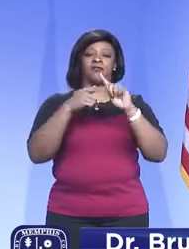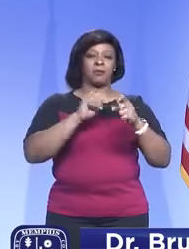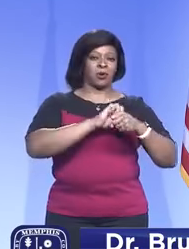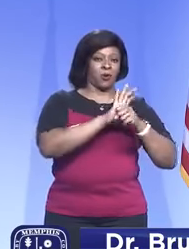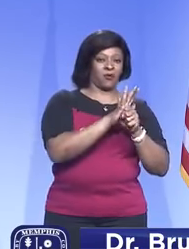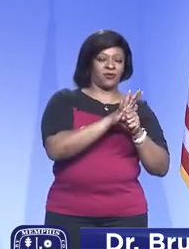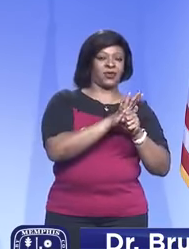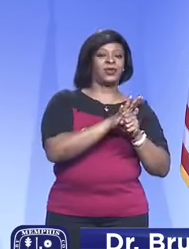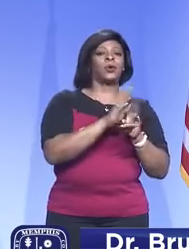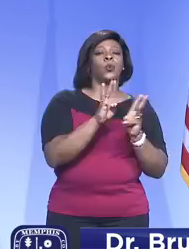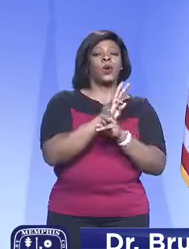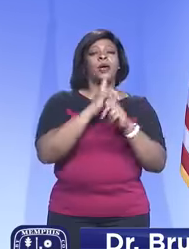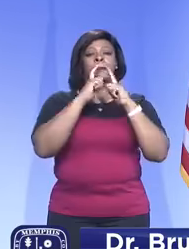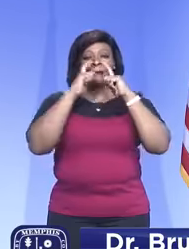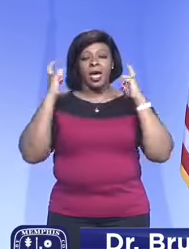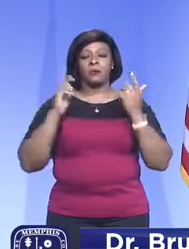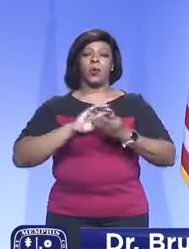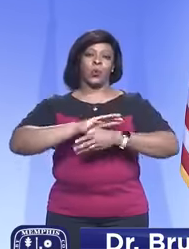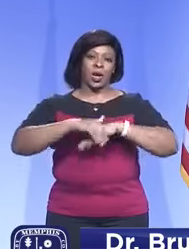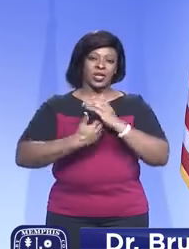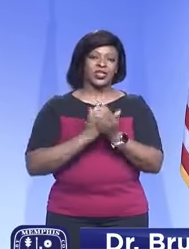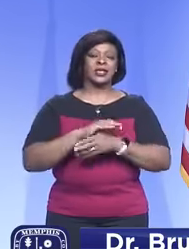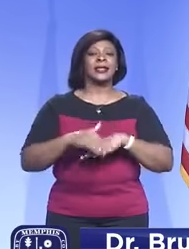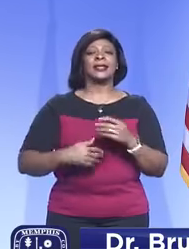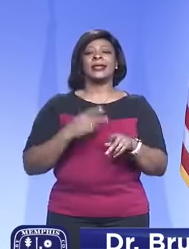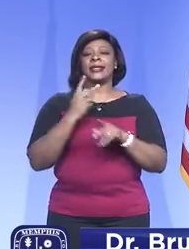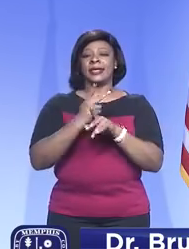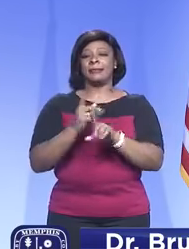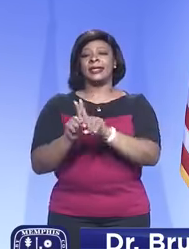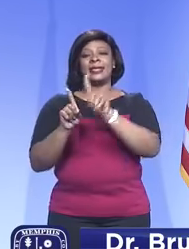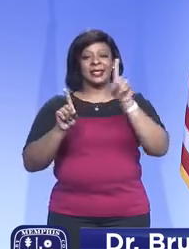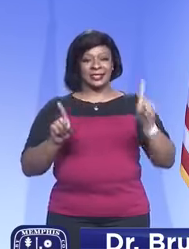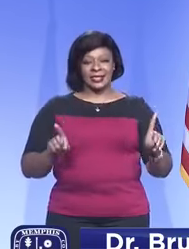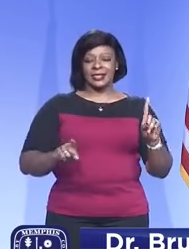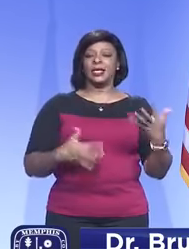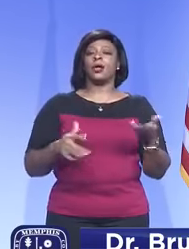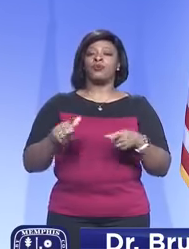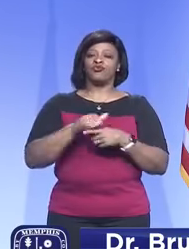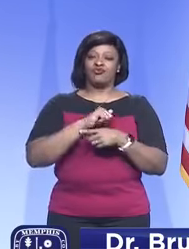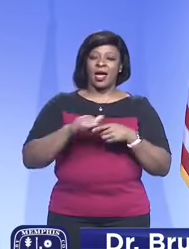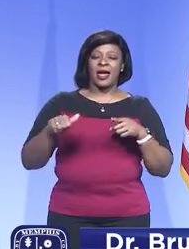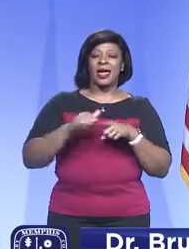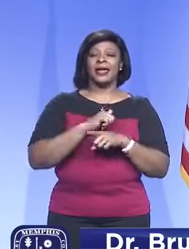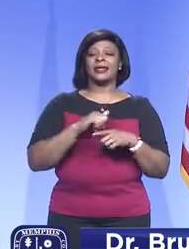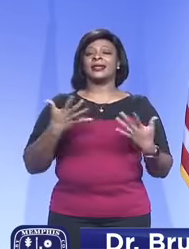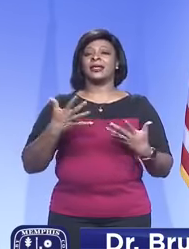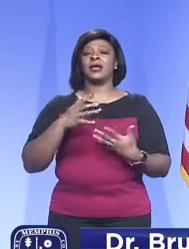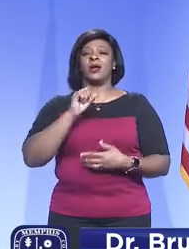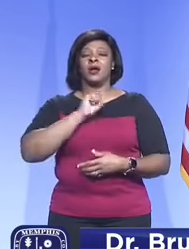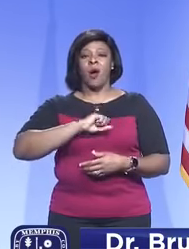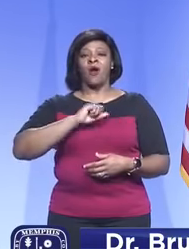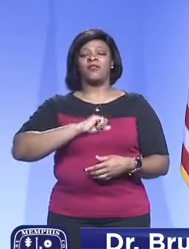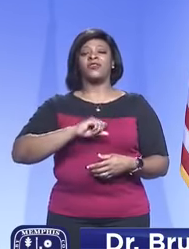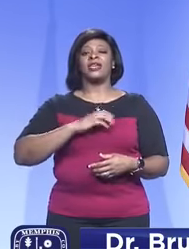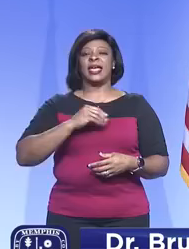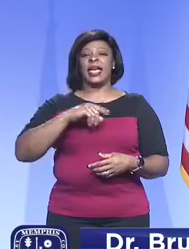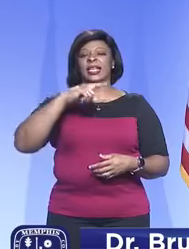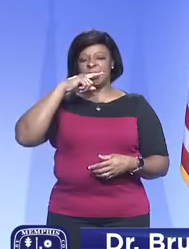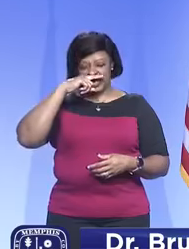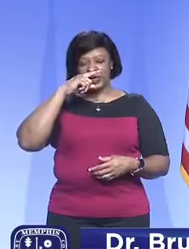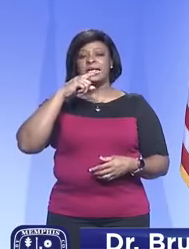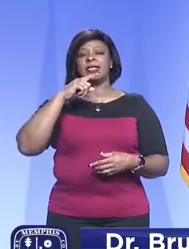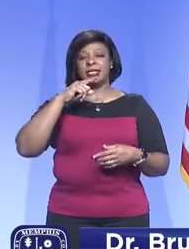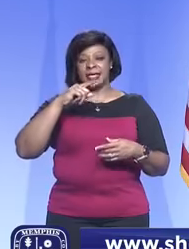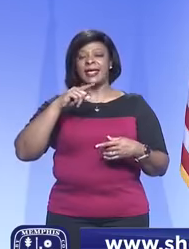COVID, wearing the mask, washing their hands, keeping the distance, practicing cough and sneeze etiquette. All